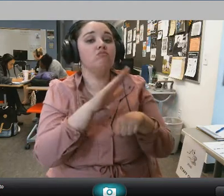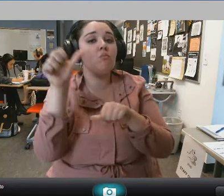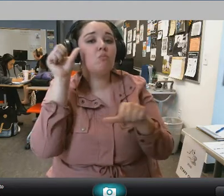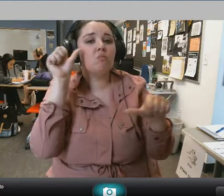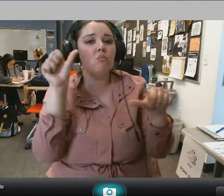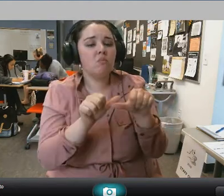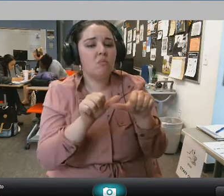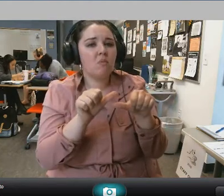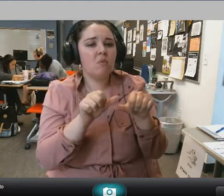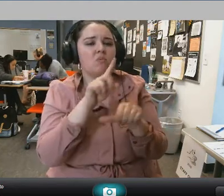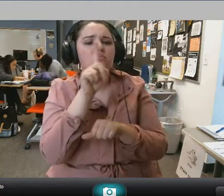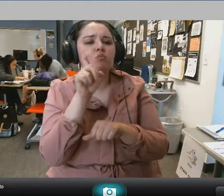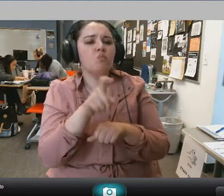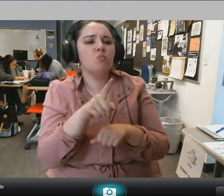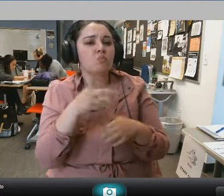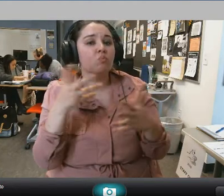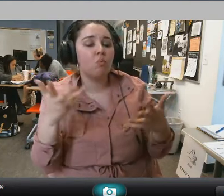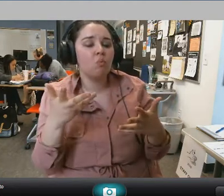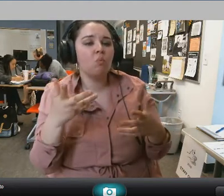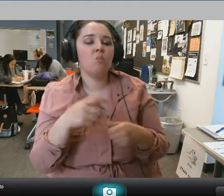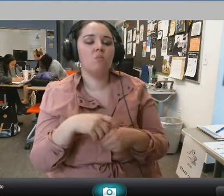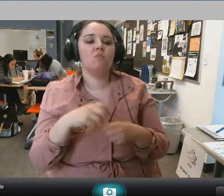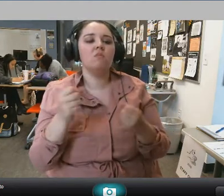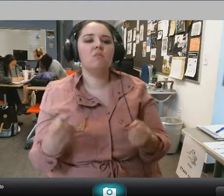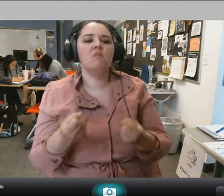restrict business? How much do we regulate?